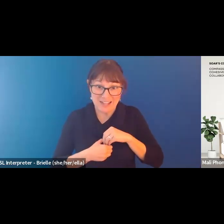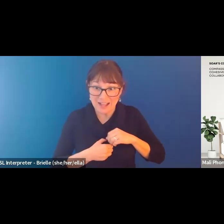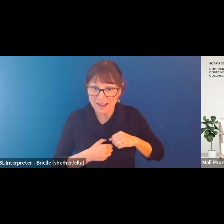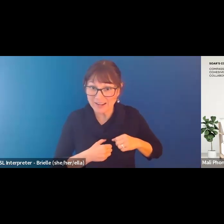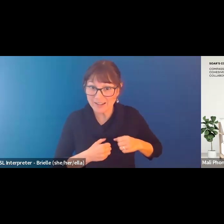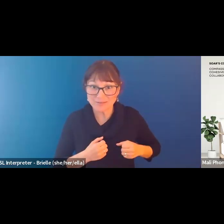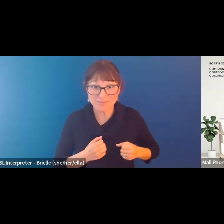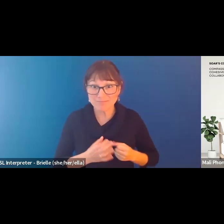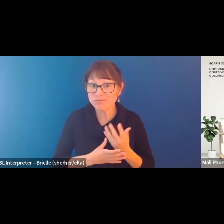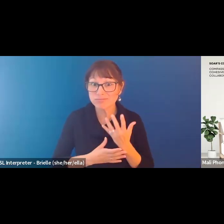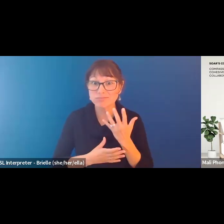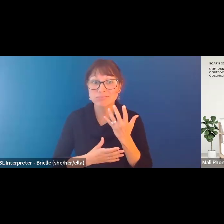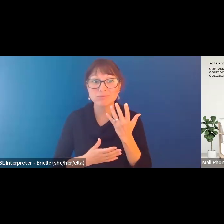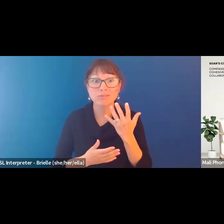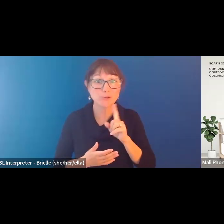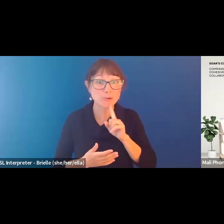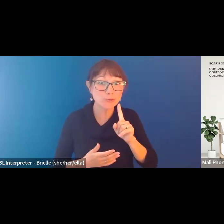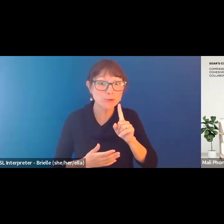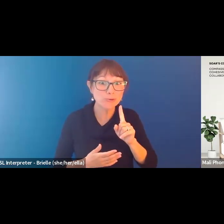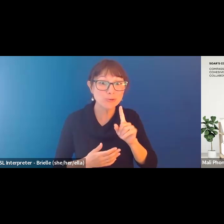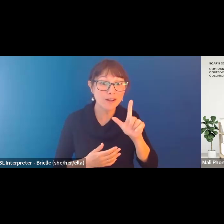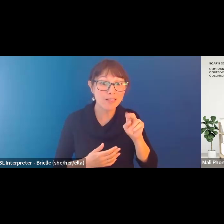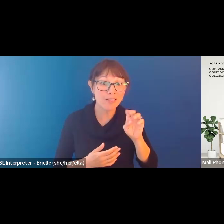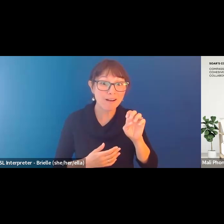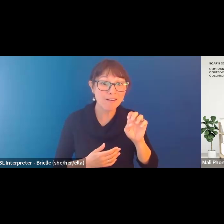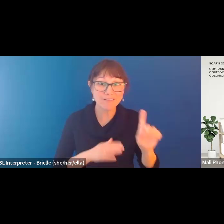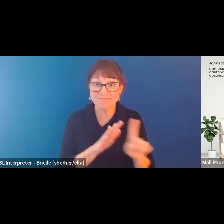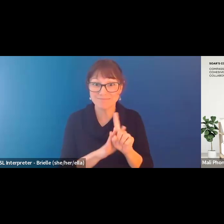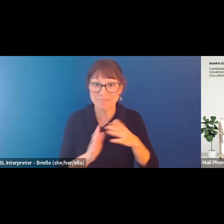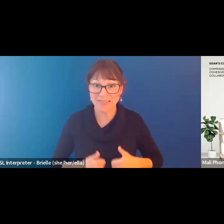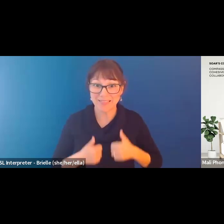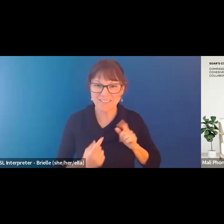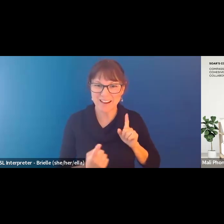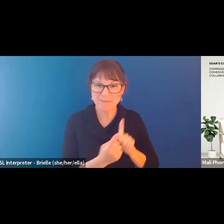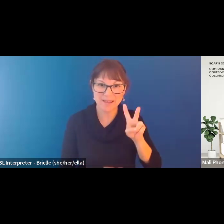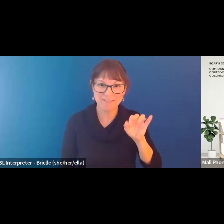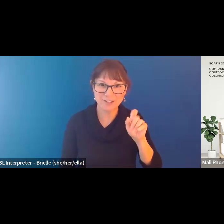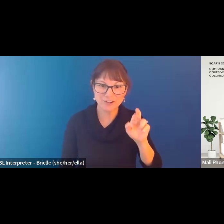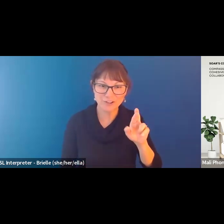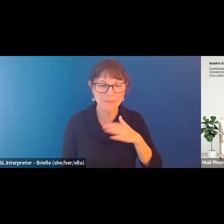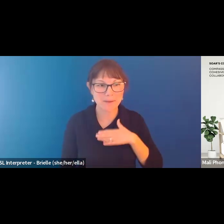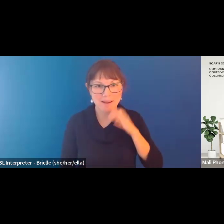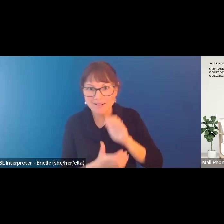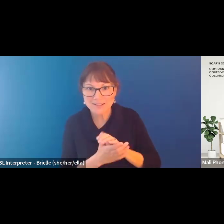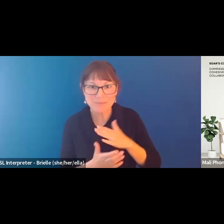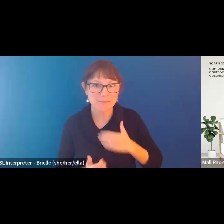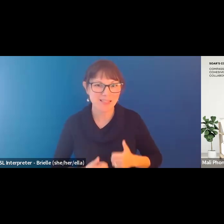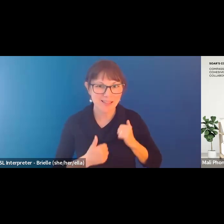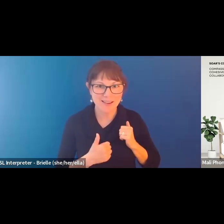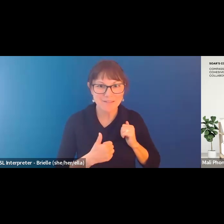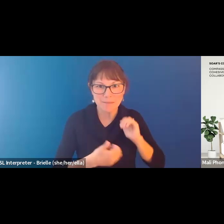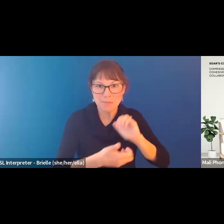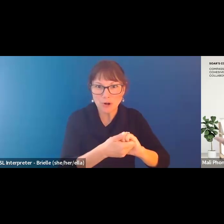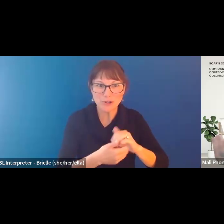blossom, true love re entered my life. I met Victor, my husband, my life partner, my business